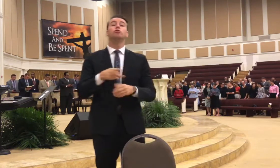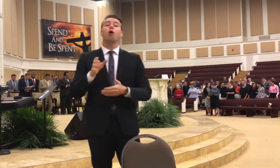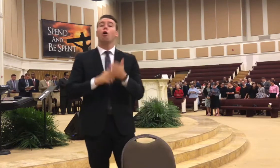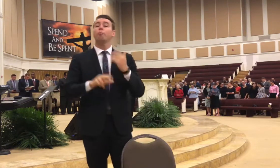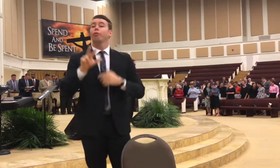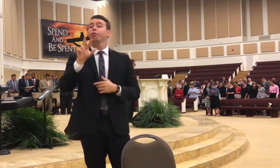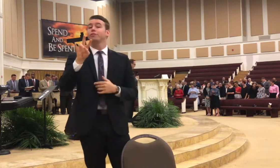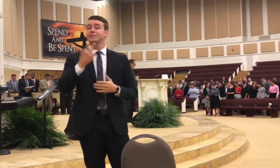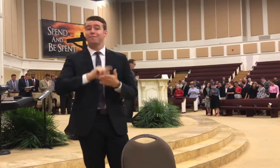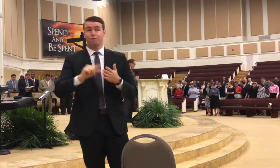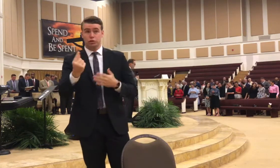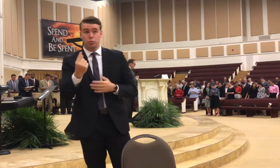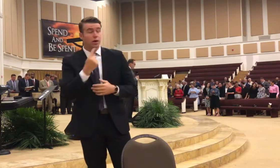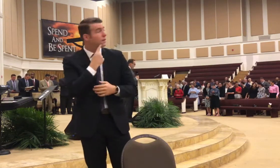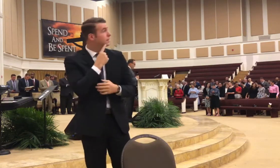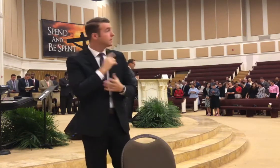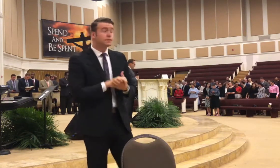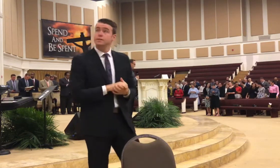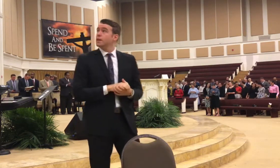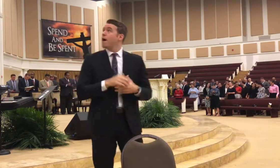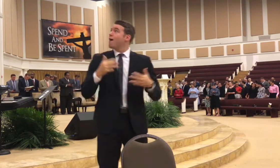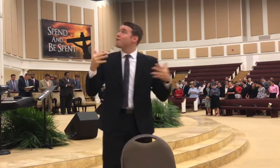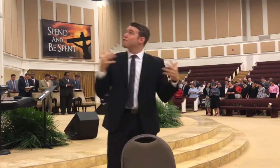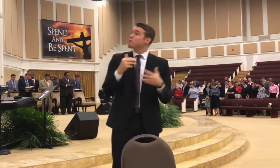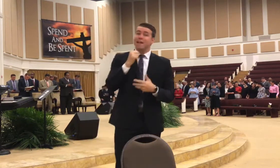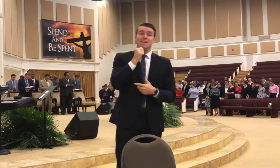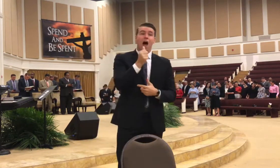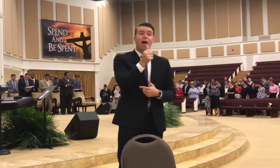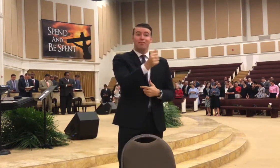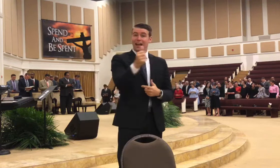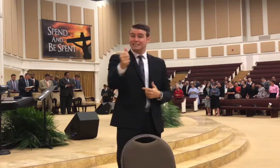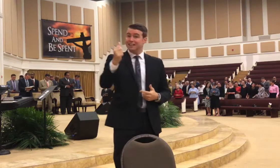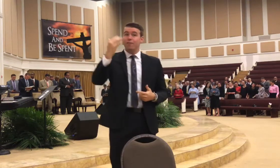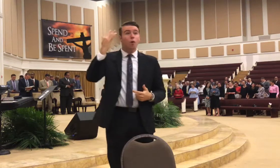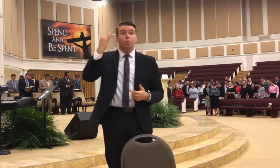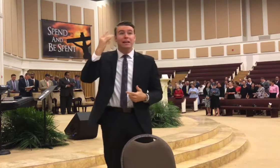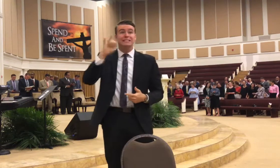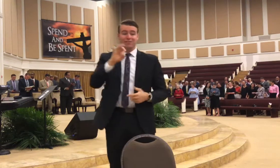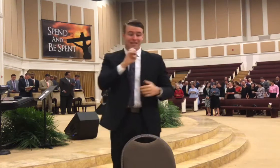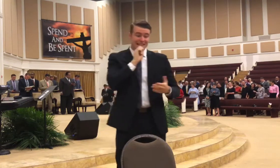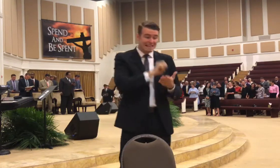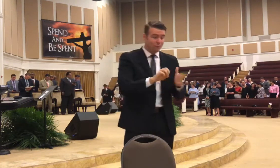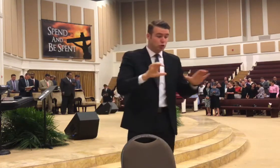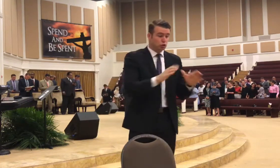37, verse number 1. Fret not thyself because of evil.